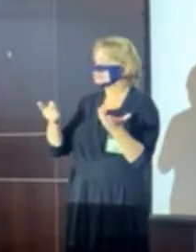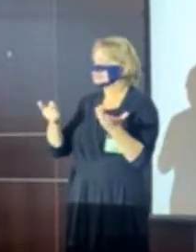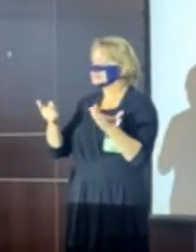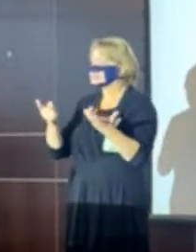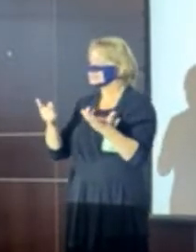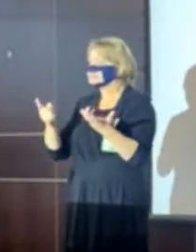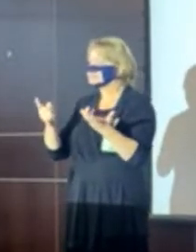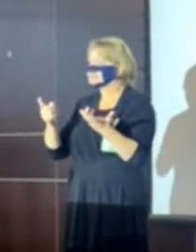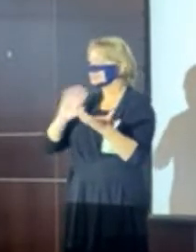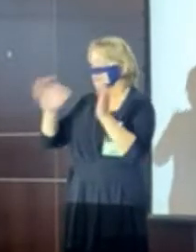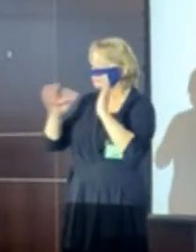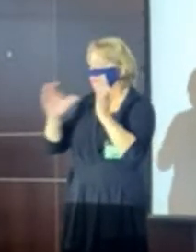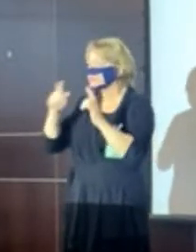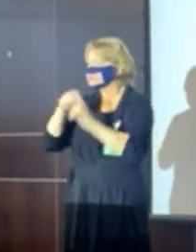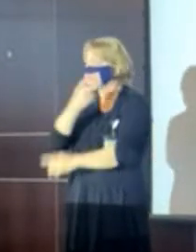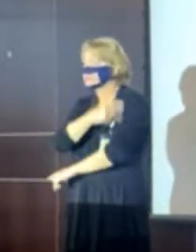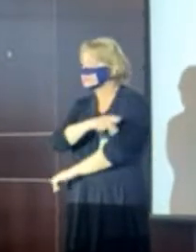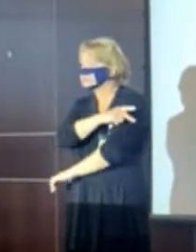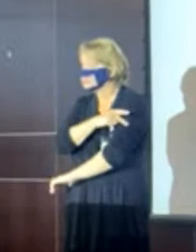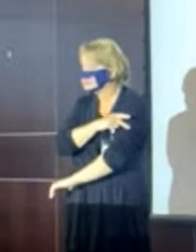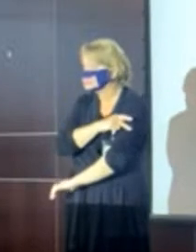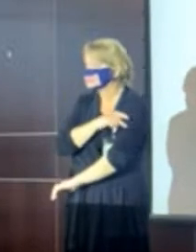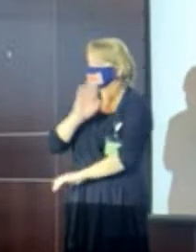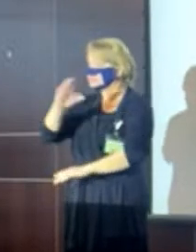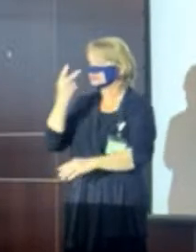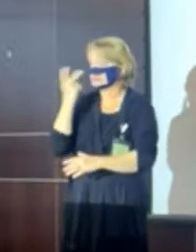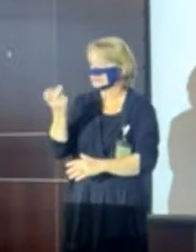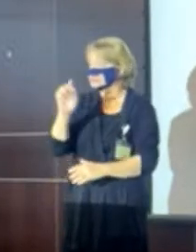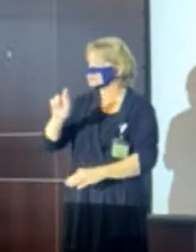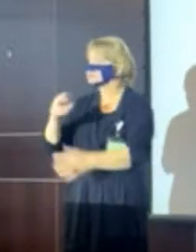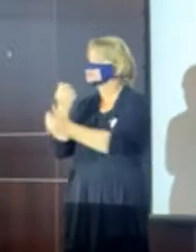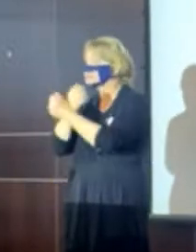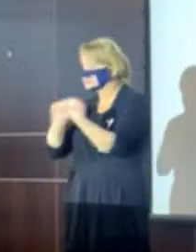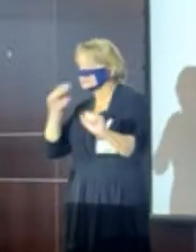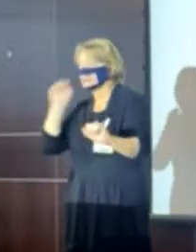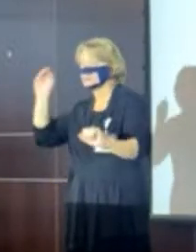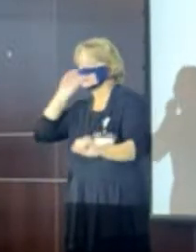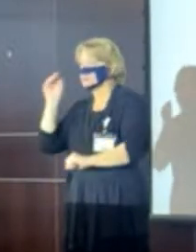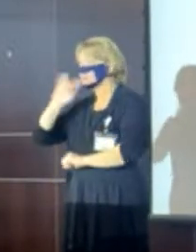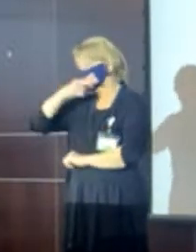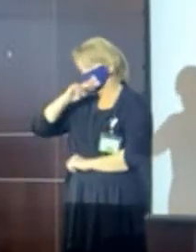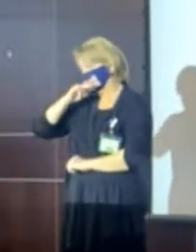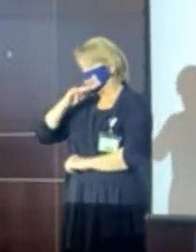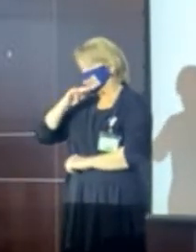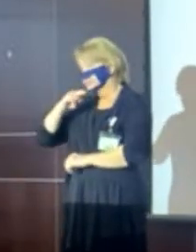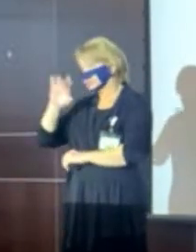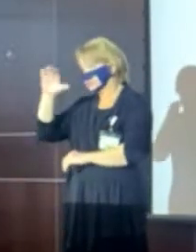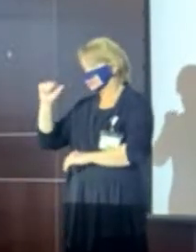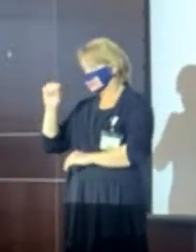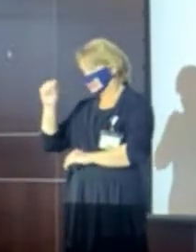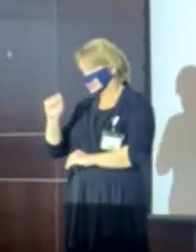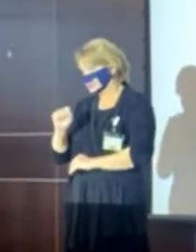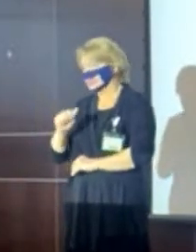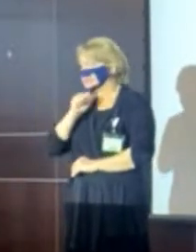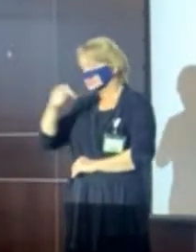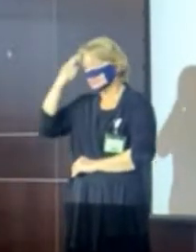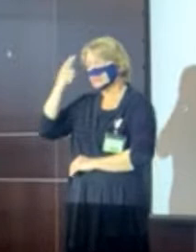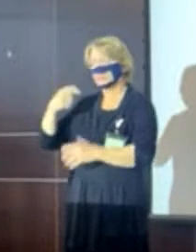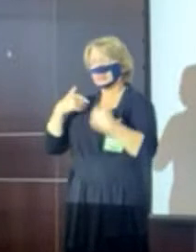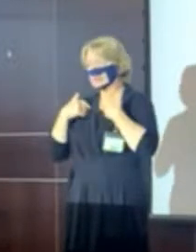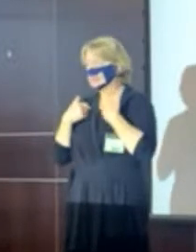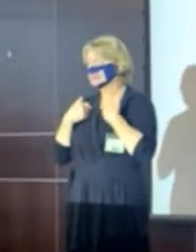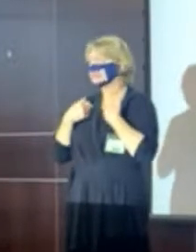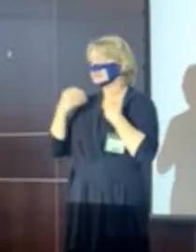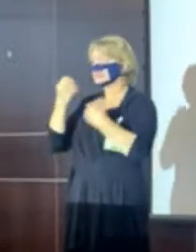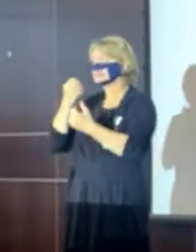you're seeing, and are some of these safer at home patients, pediatric cases? I'm not sure we have any pediatrics in safer at home.